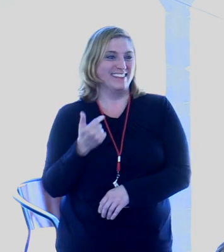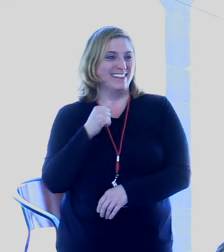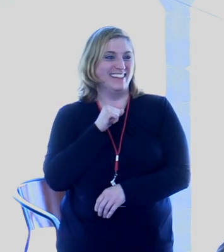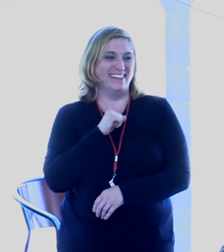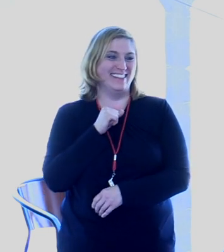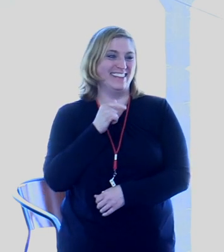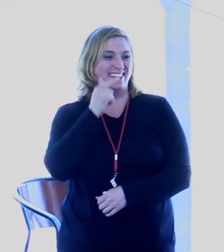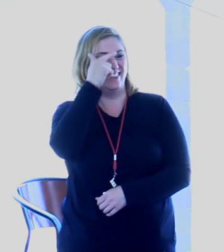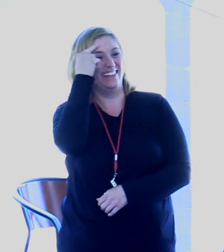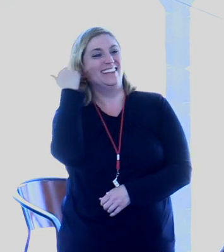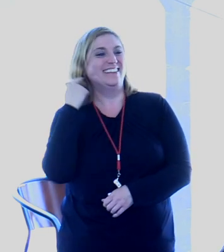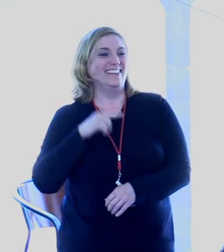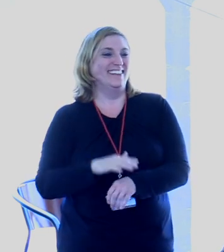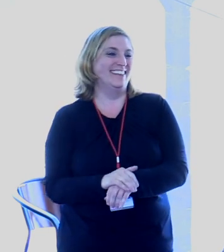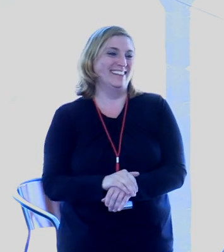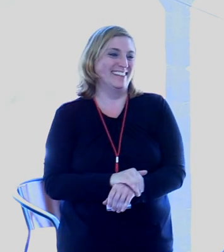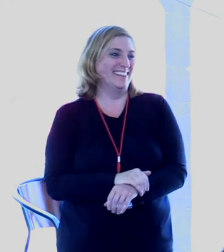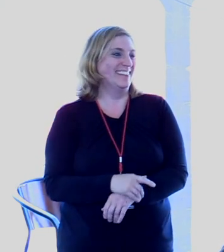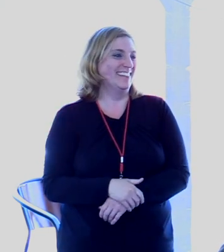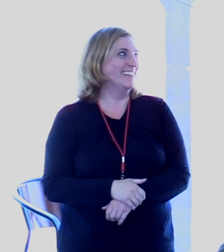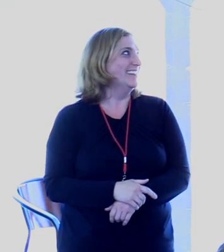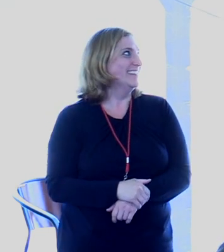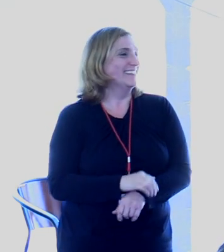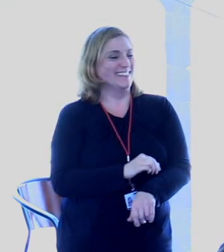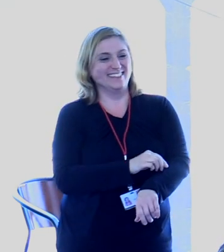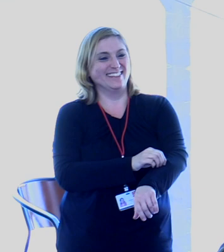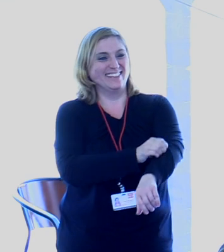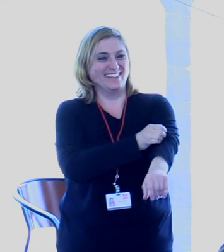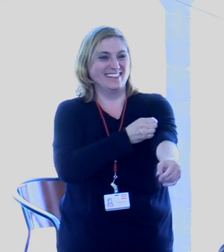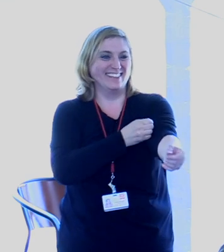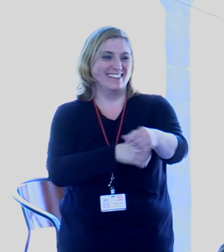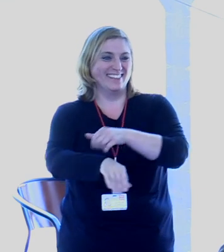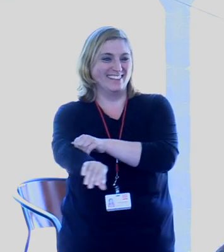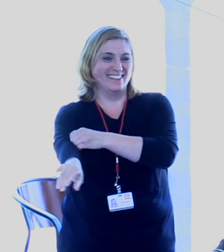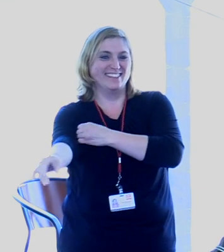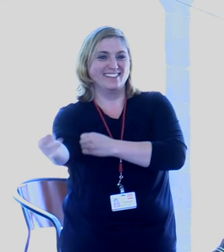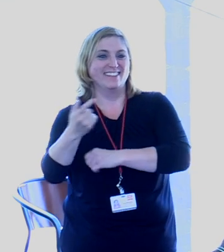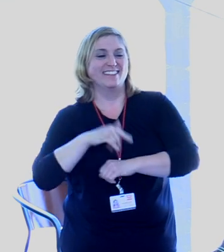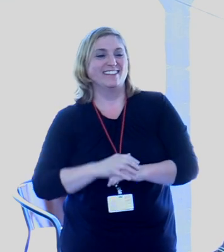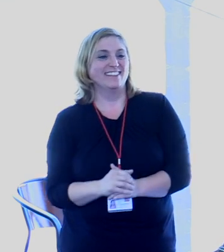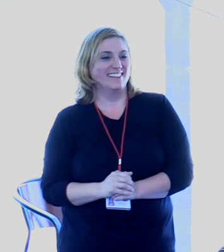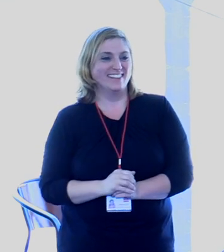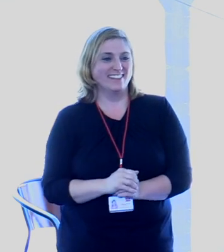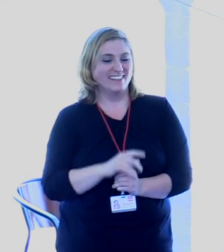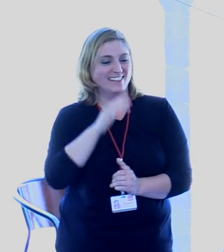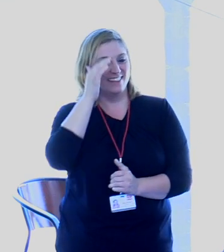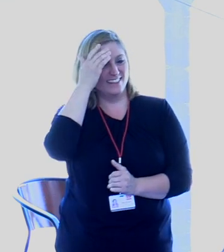Can we talk? Does anyone here have a watch? Okay, someone. Okay,